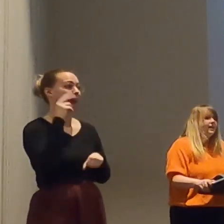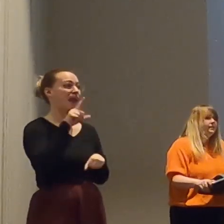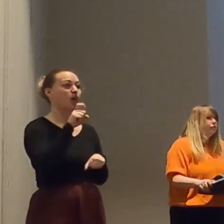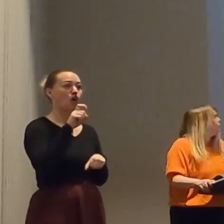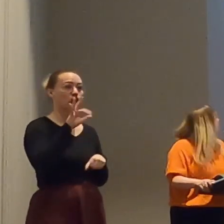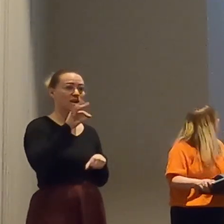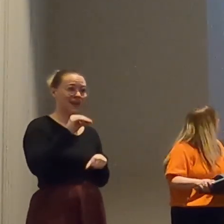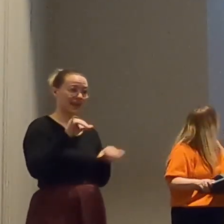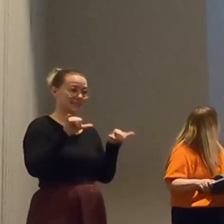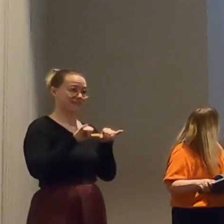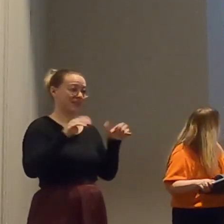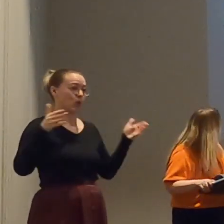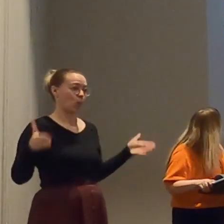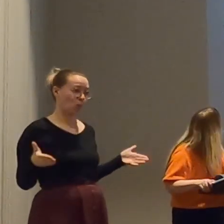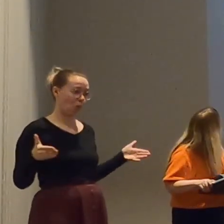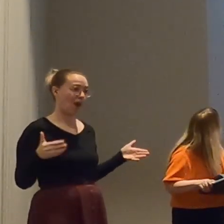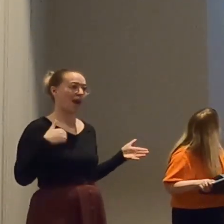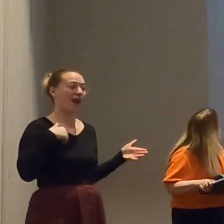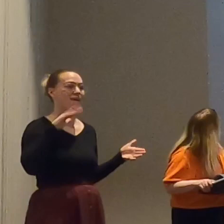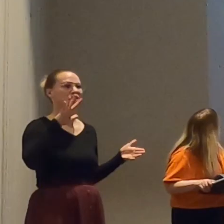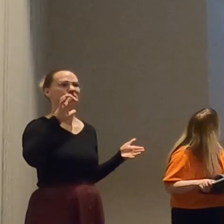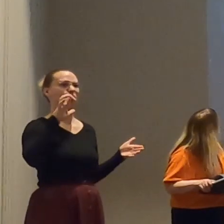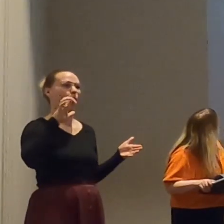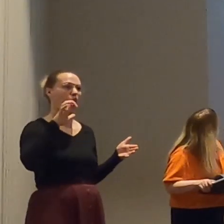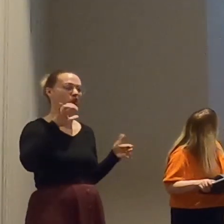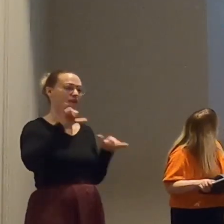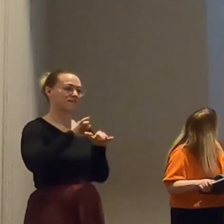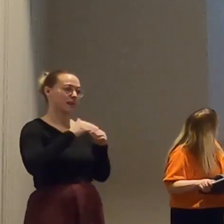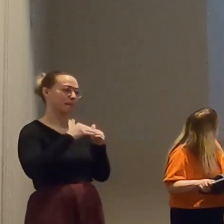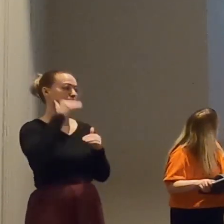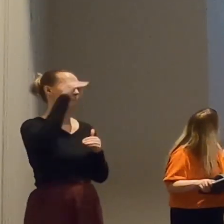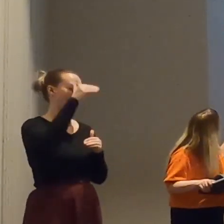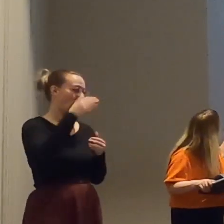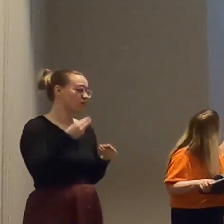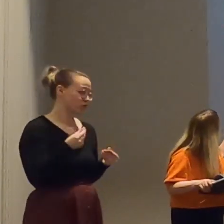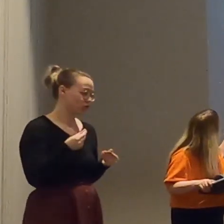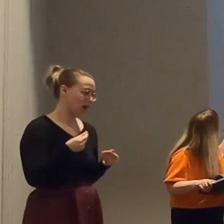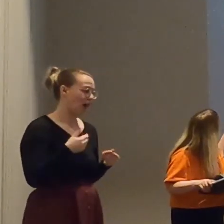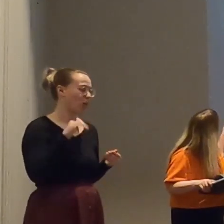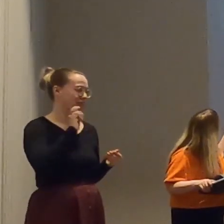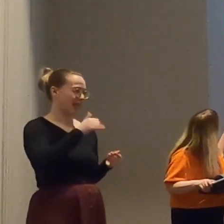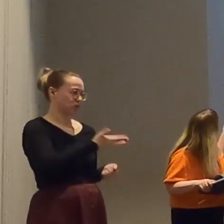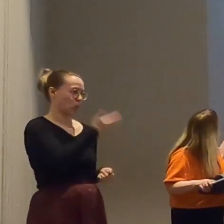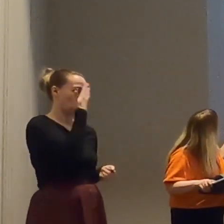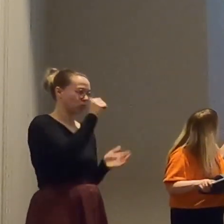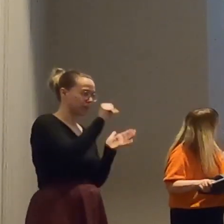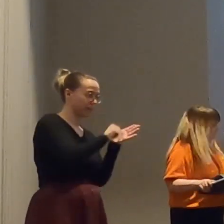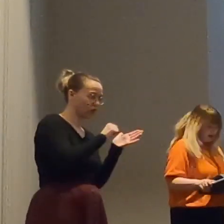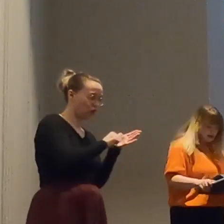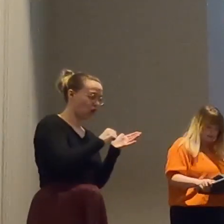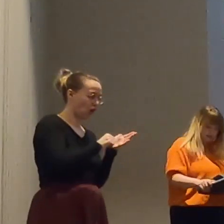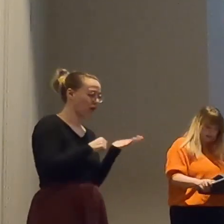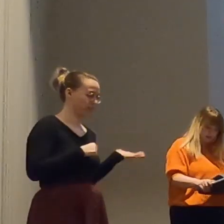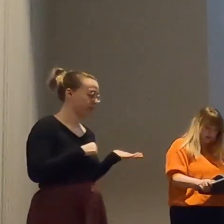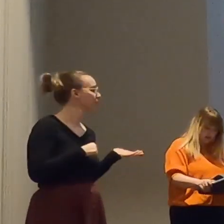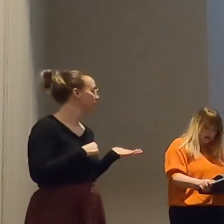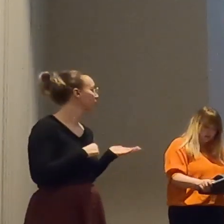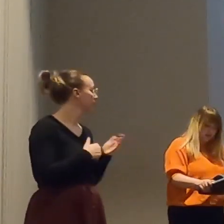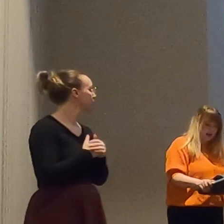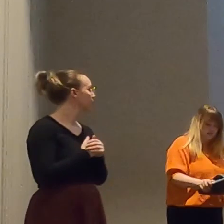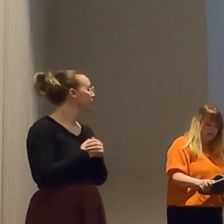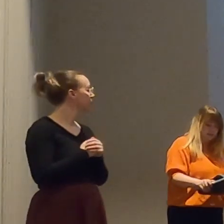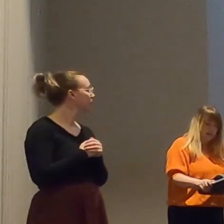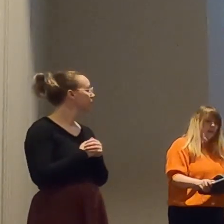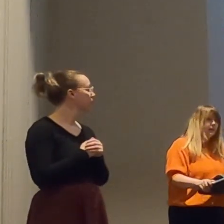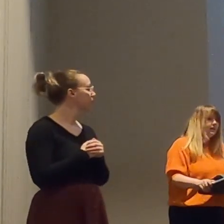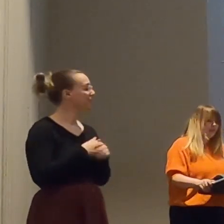and it lies 400 feet above the ground. You can see this is a close-up of the carving, and then this is the part that it's at.